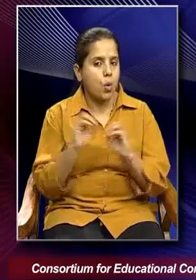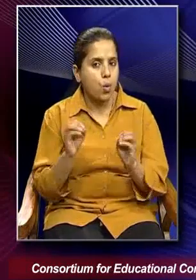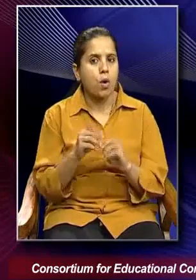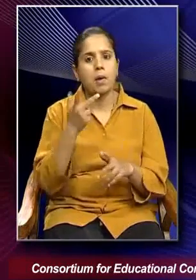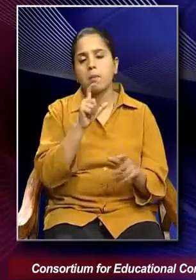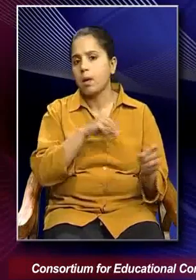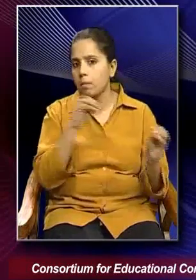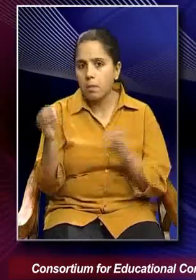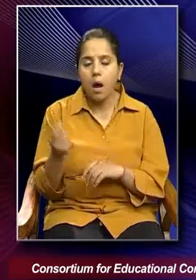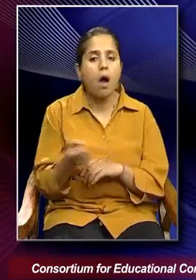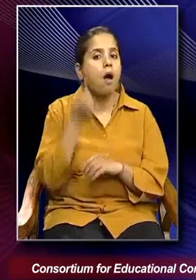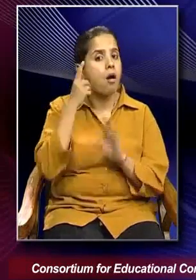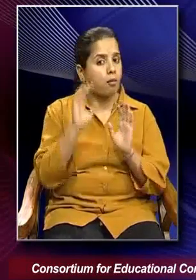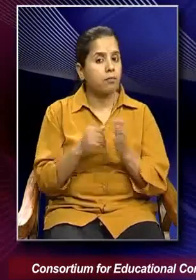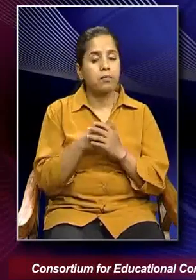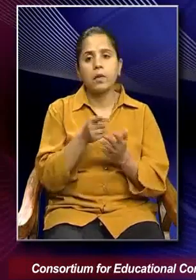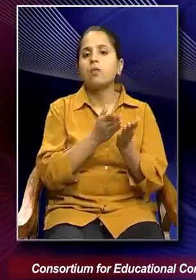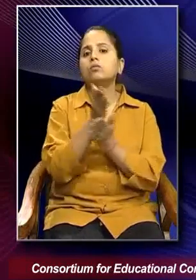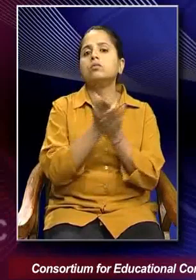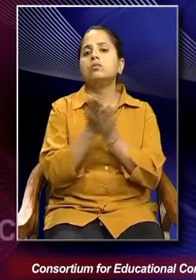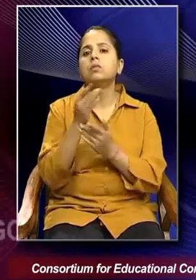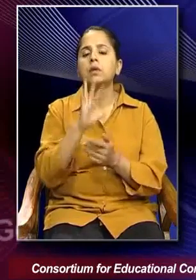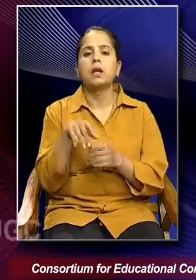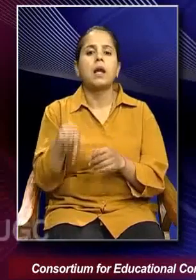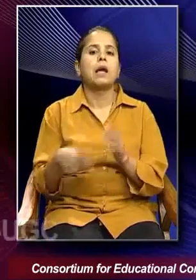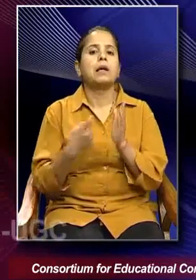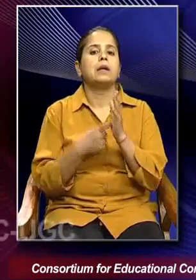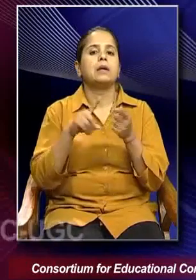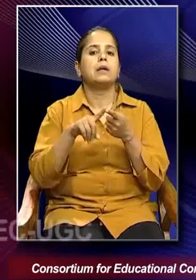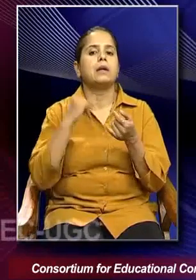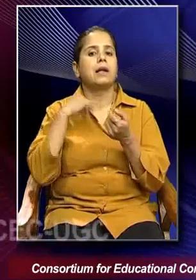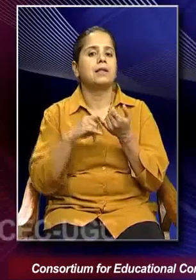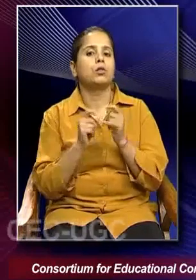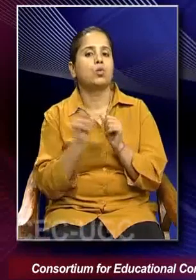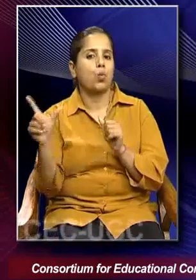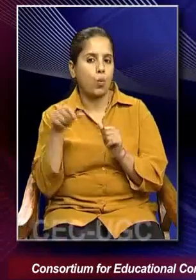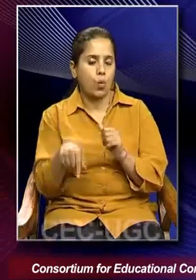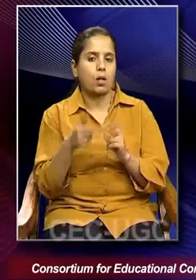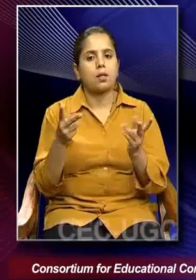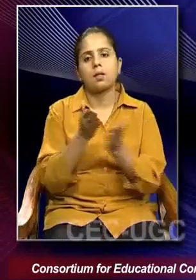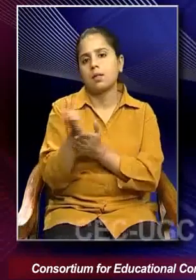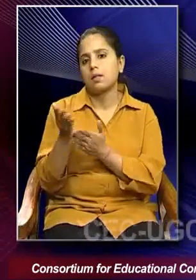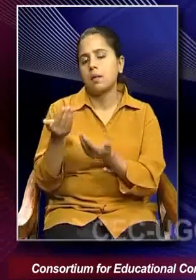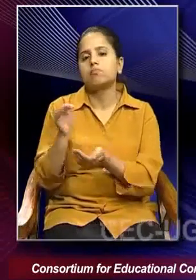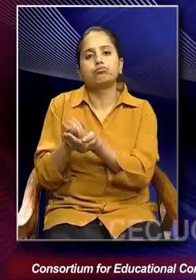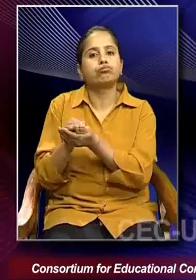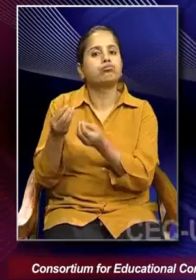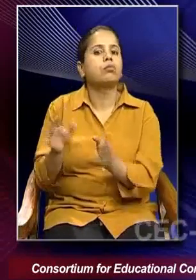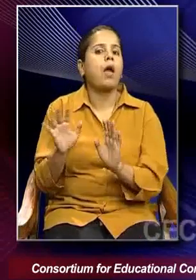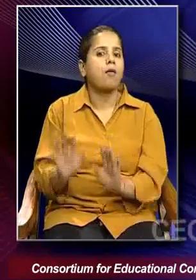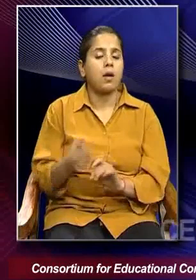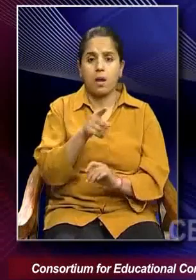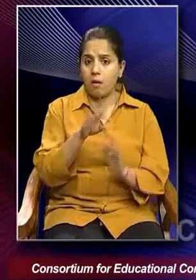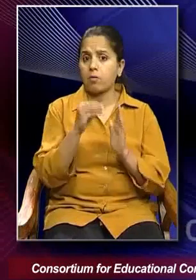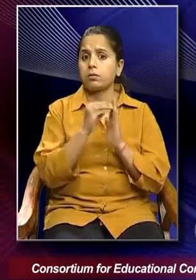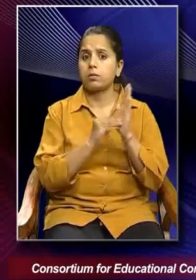migrants, which is this method called residual method, wherein what they do is that on annual basis they have a record